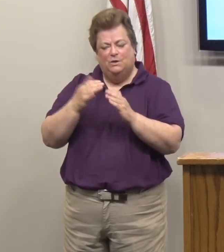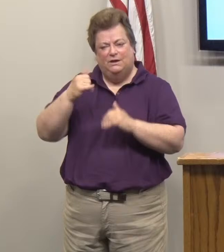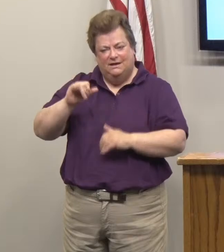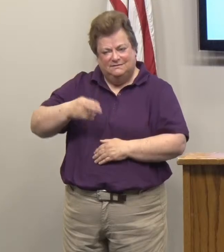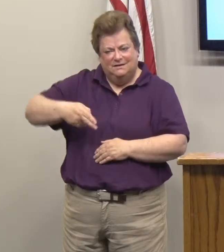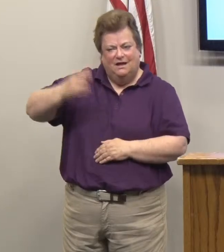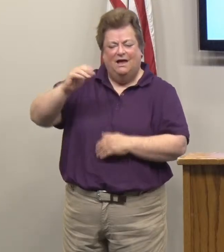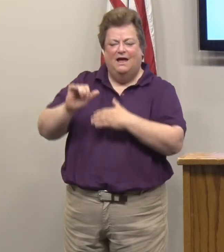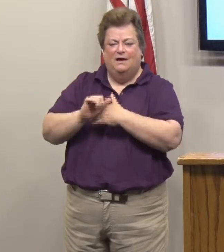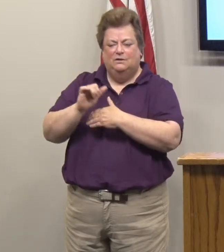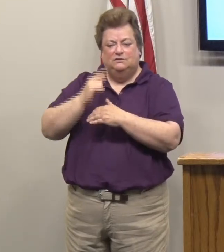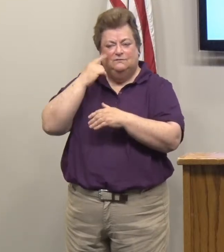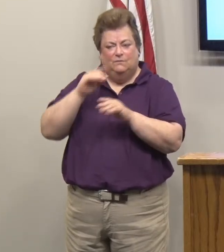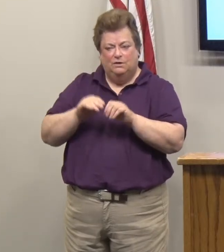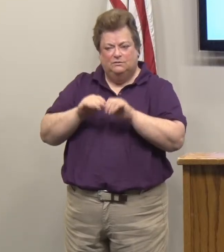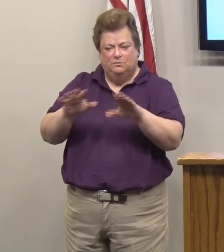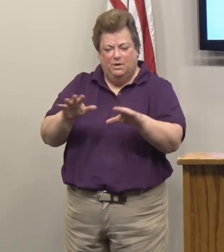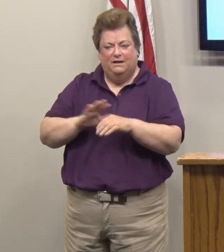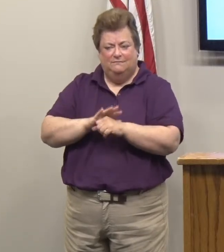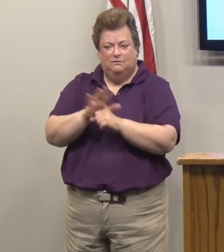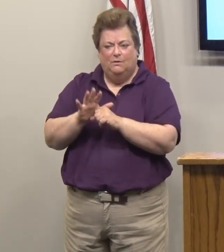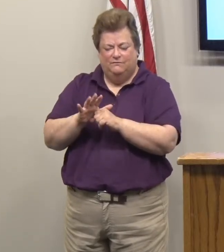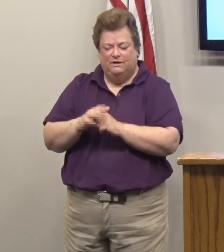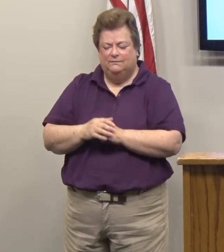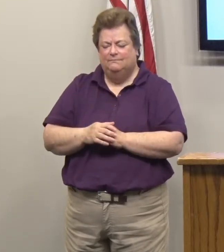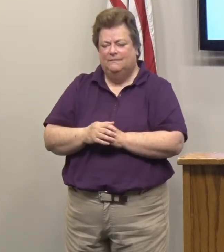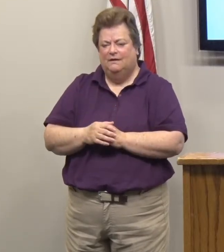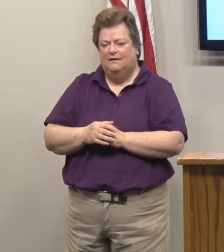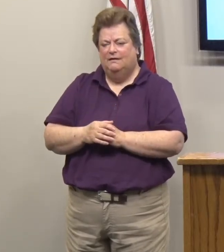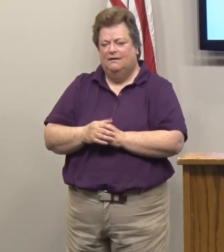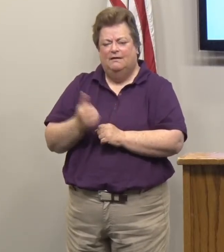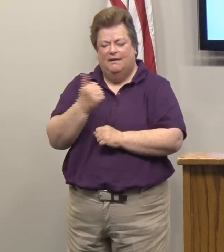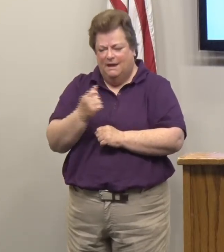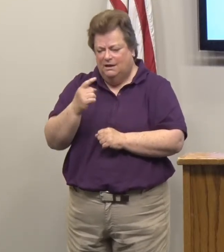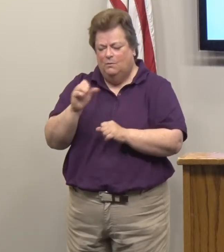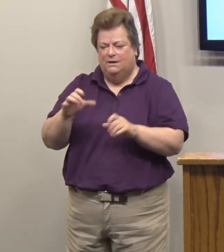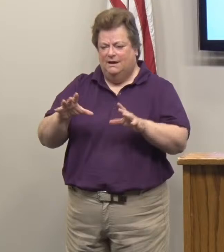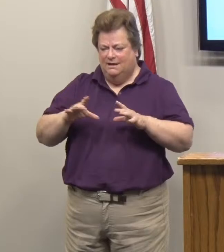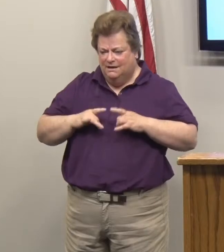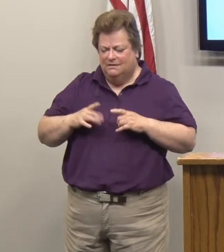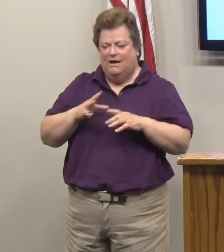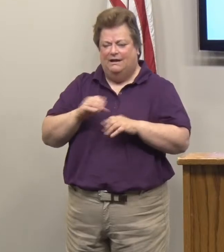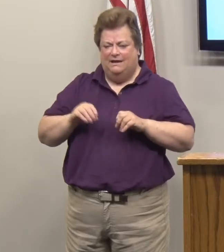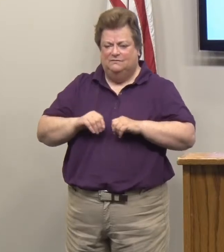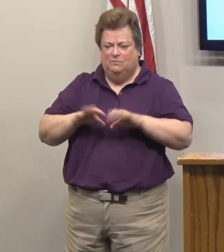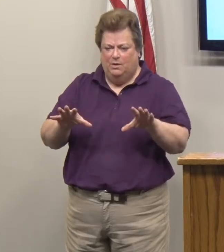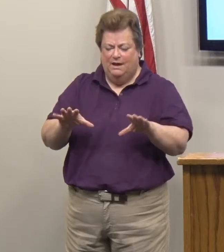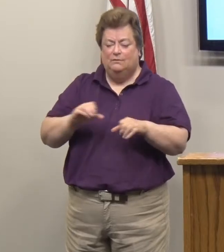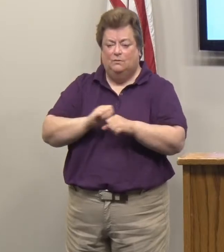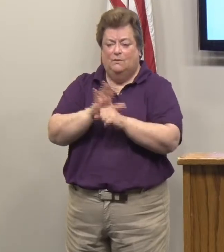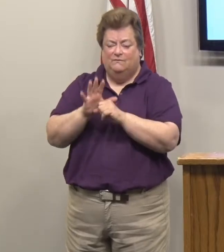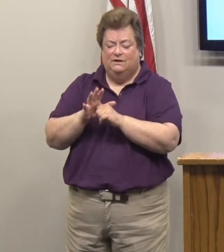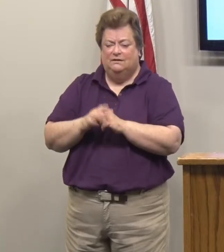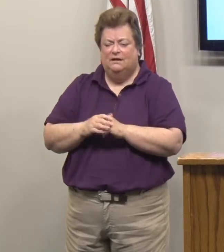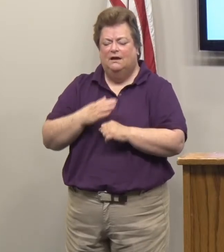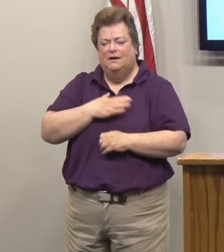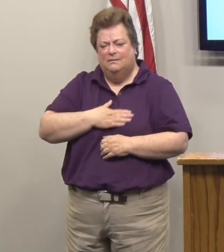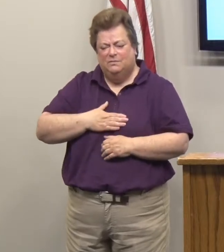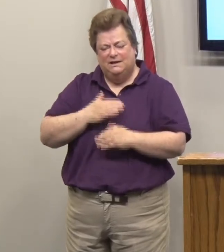be needed to ensure that all workers and attendees are safe. I want to echo the mayor's reminder that